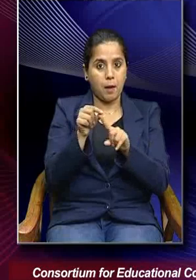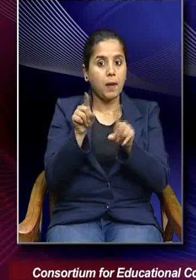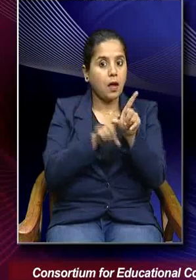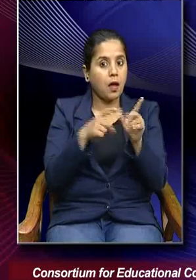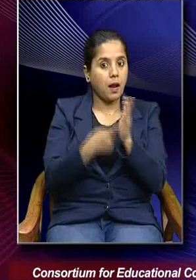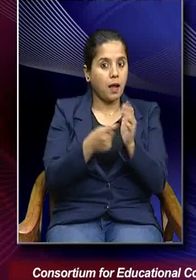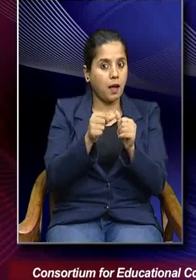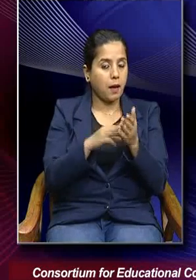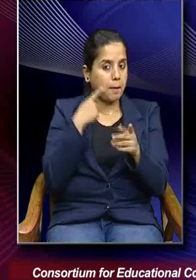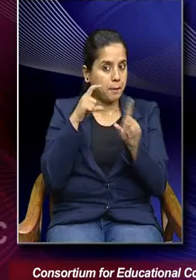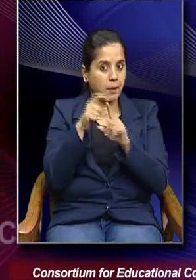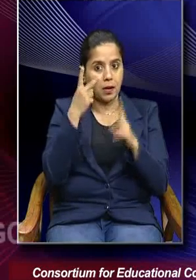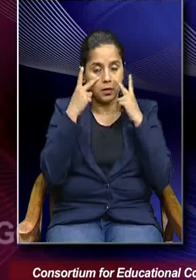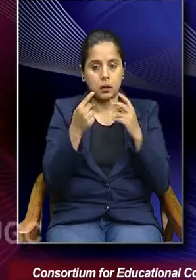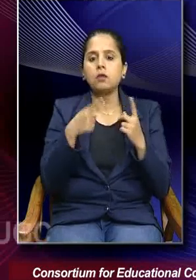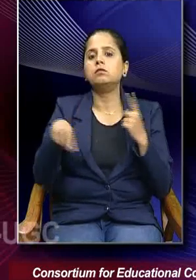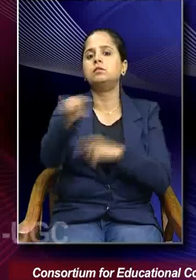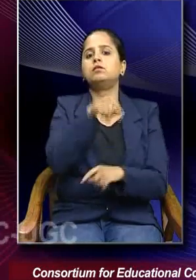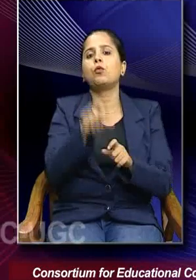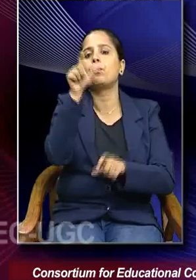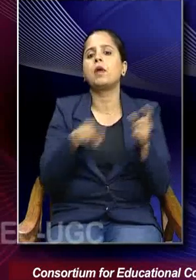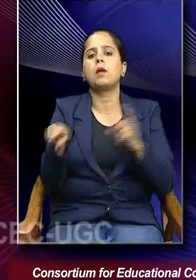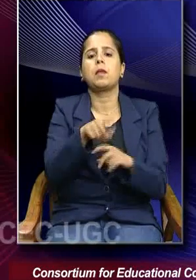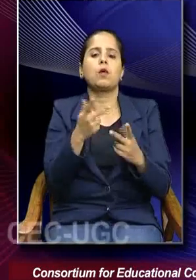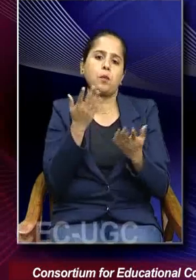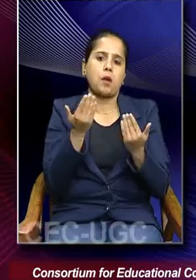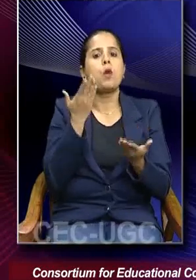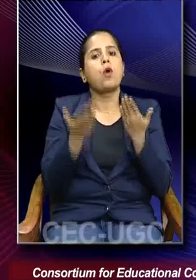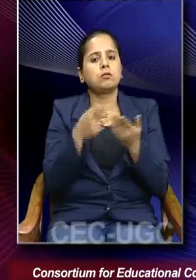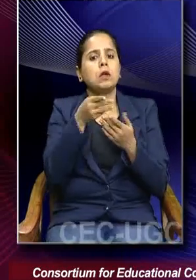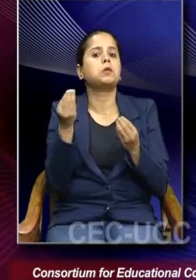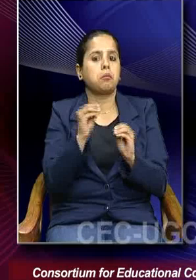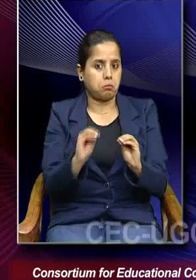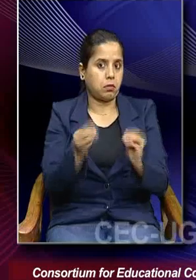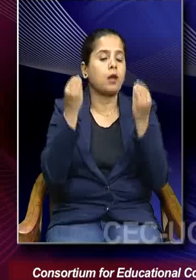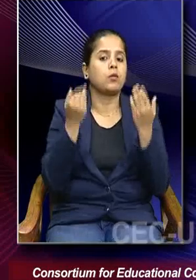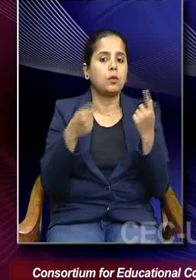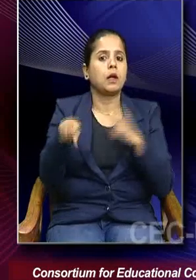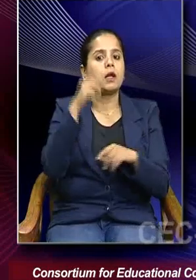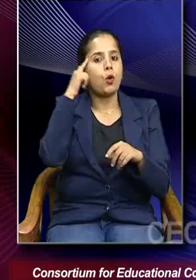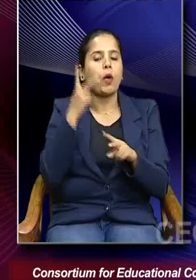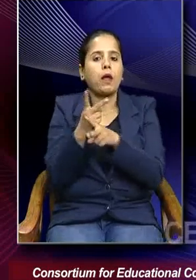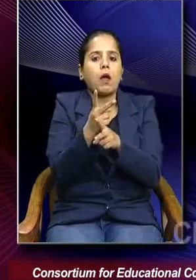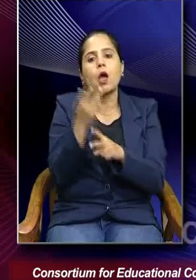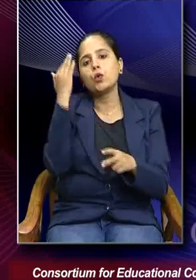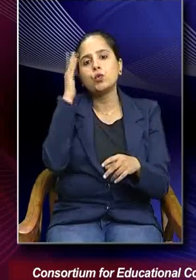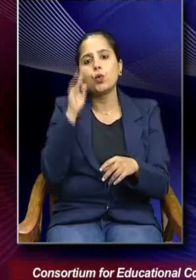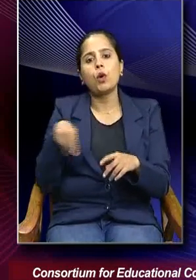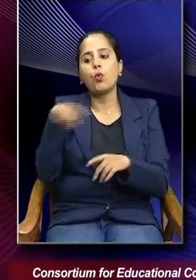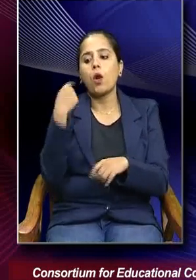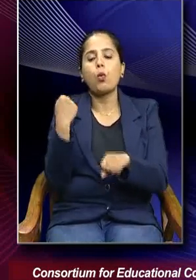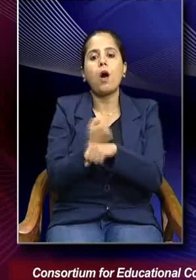part, then the population will be in a fruitful stage, because then they will take care of the